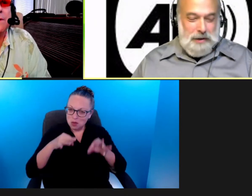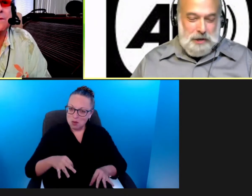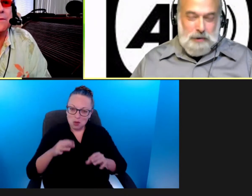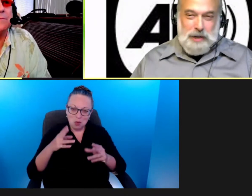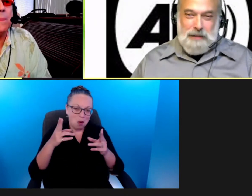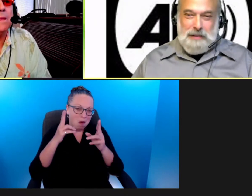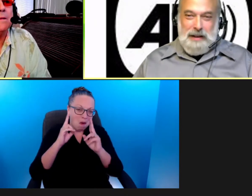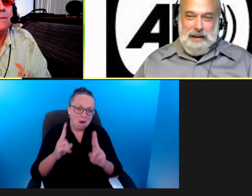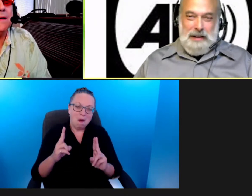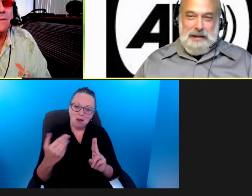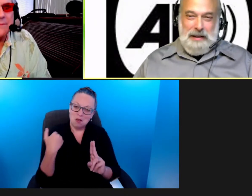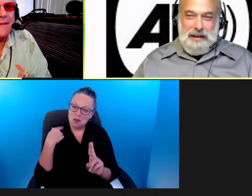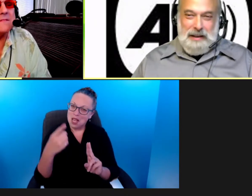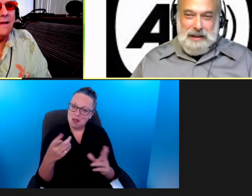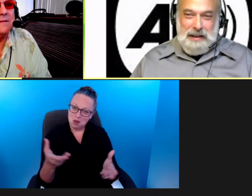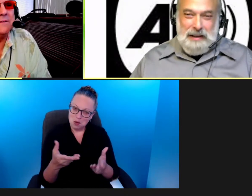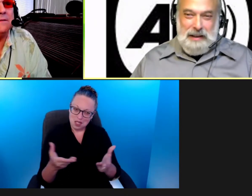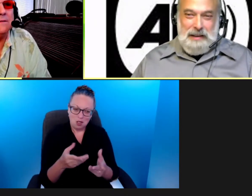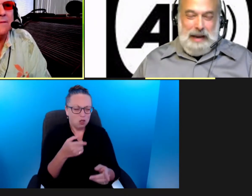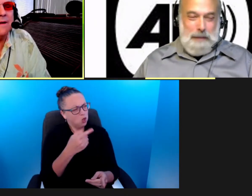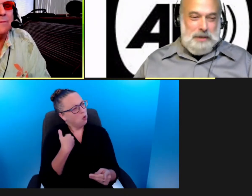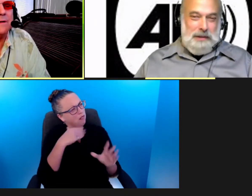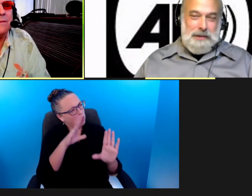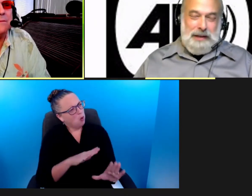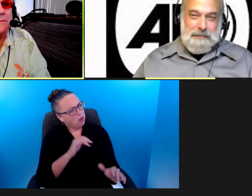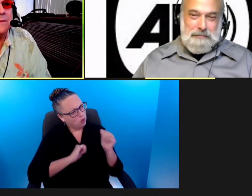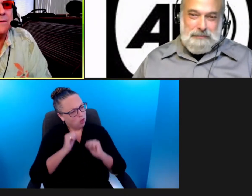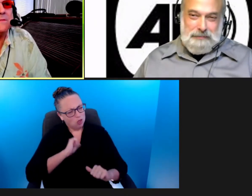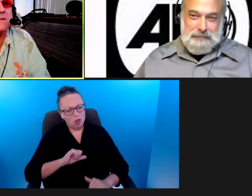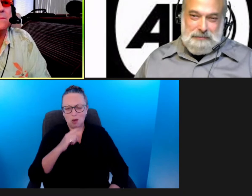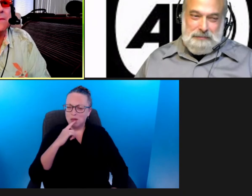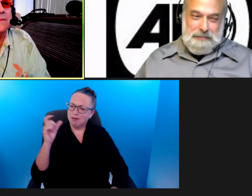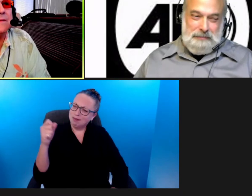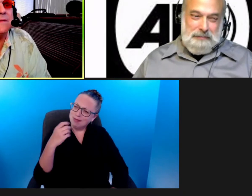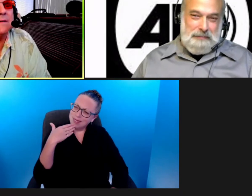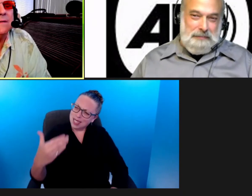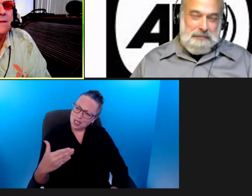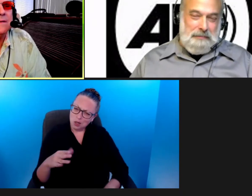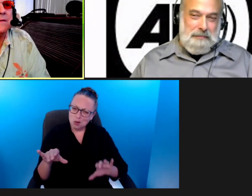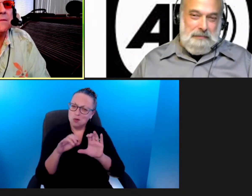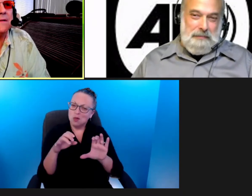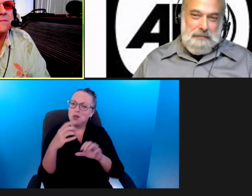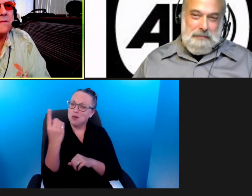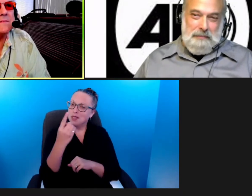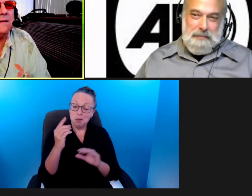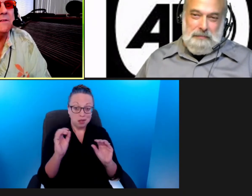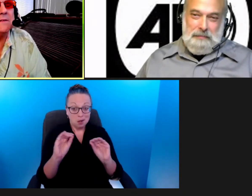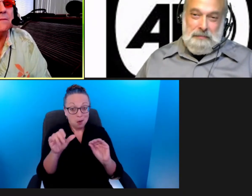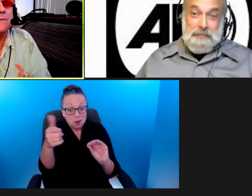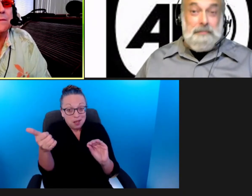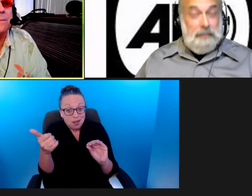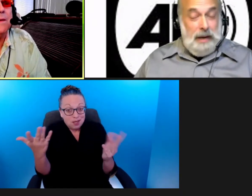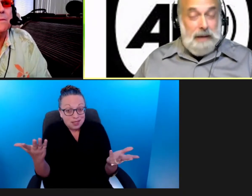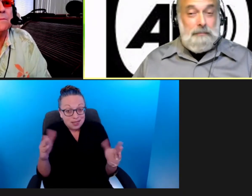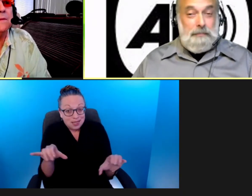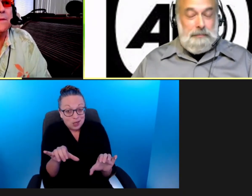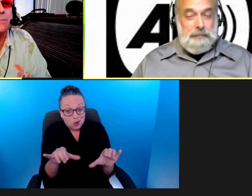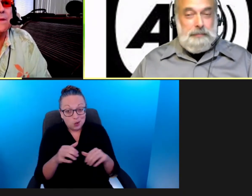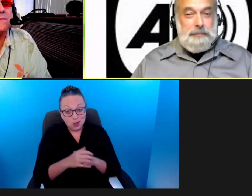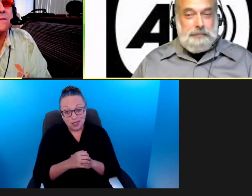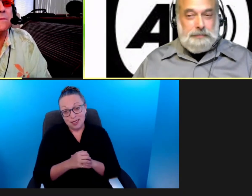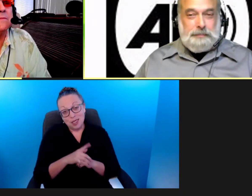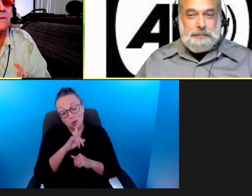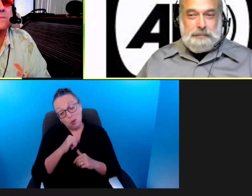got a great show, Jeff. Thank you. Thanks a lot, Joel. Absolutely. We're doing something that no one else has touched, and we're